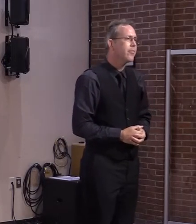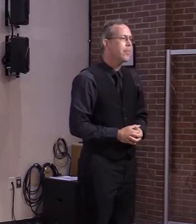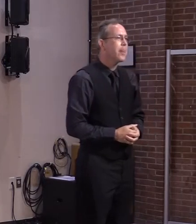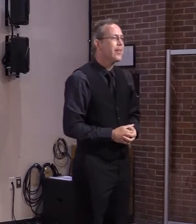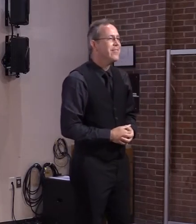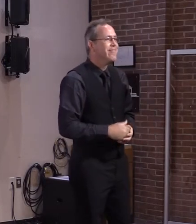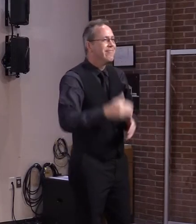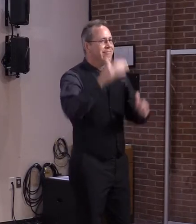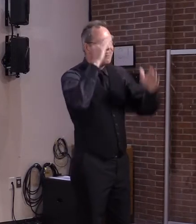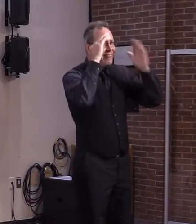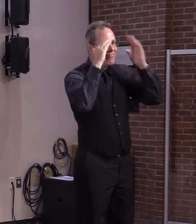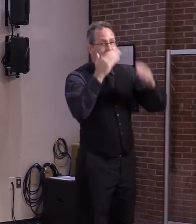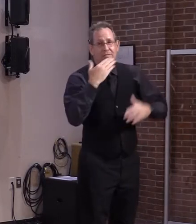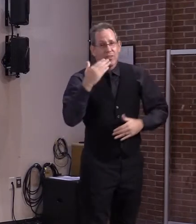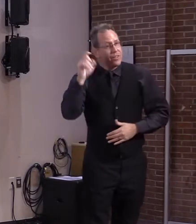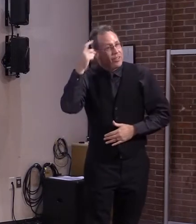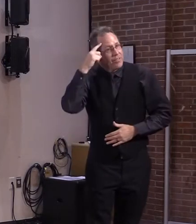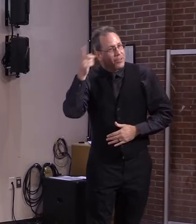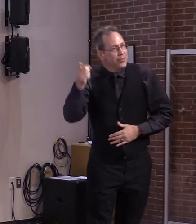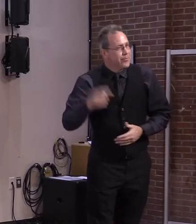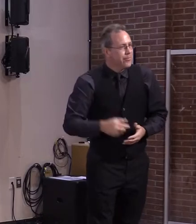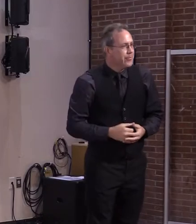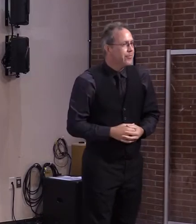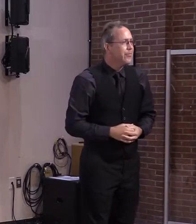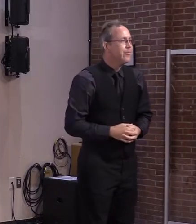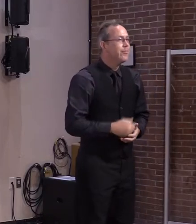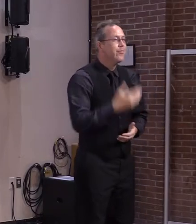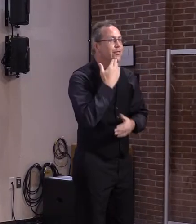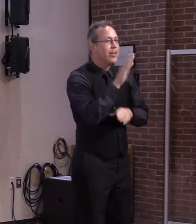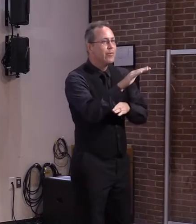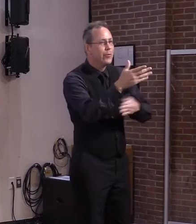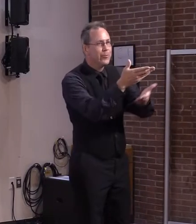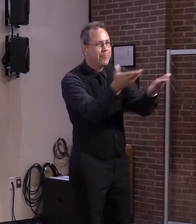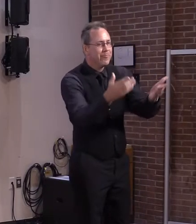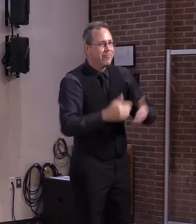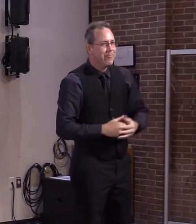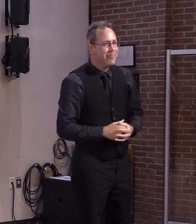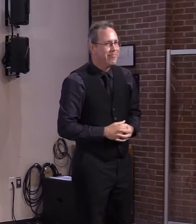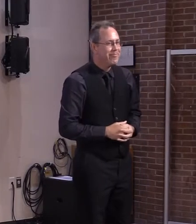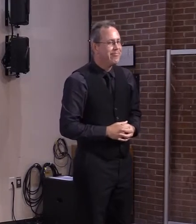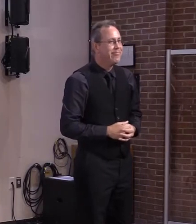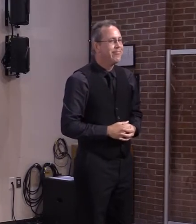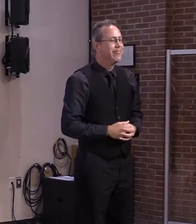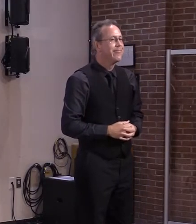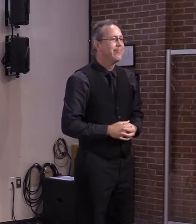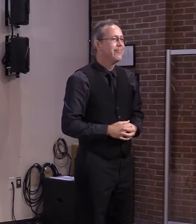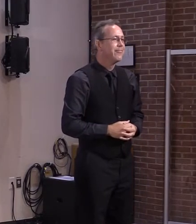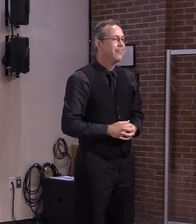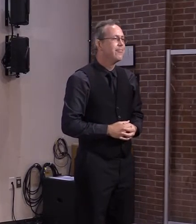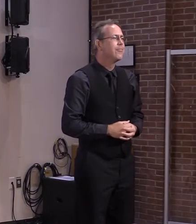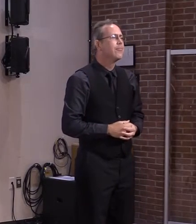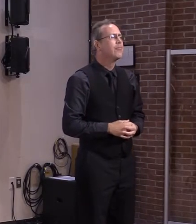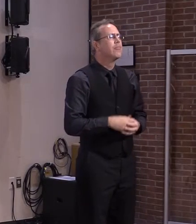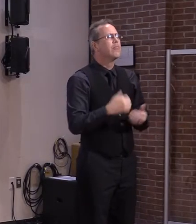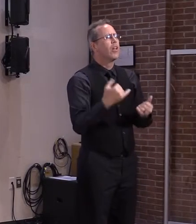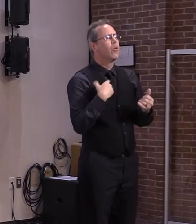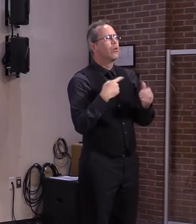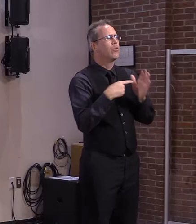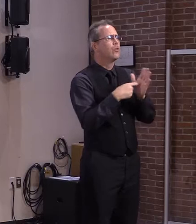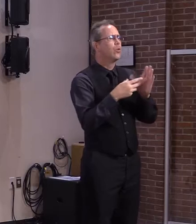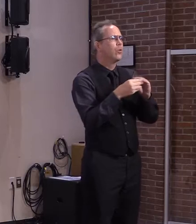Thank you very much, Governor, and good afternoon, everyone. Wanted to start with a picture at the national